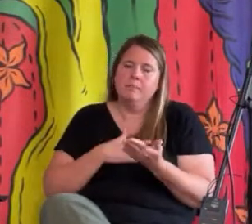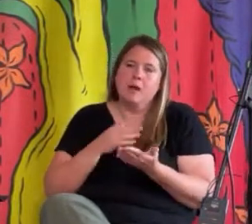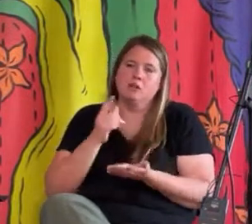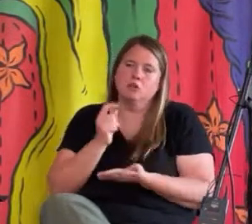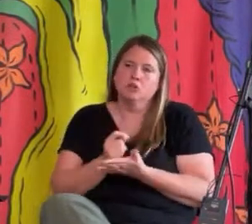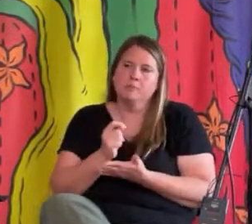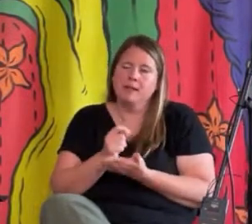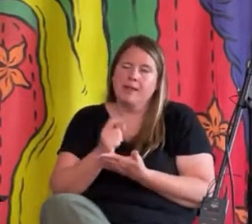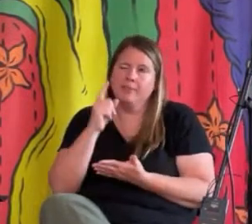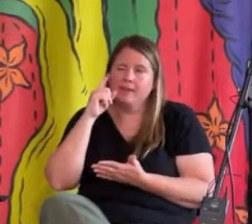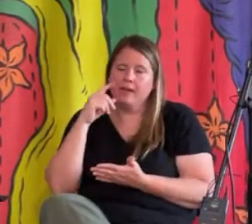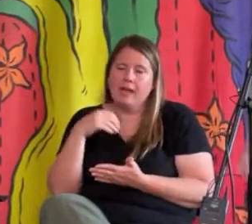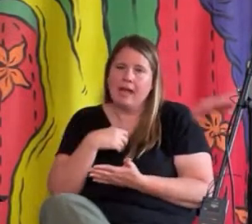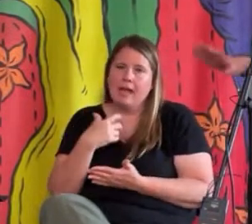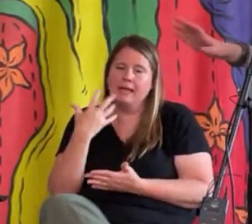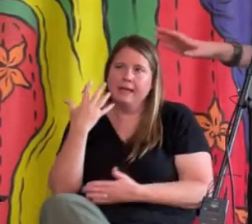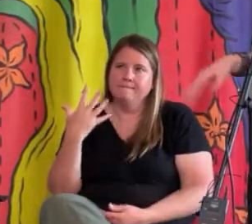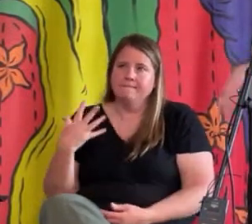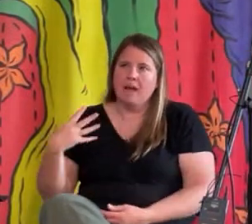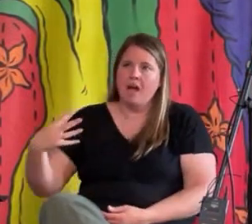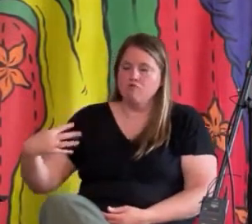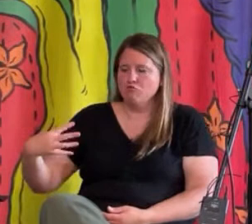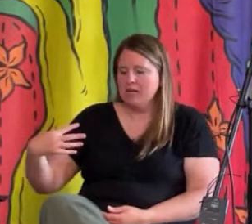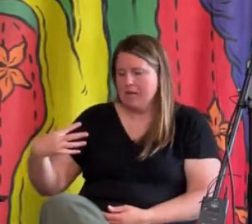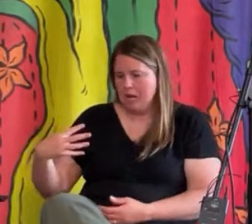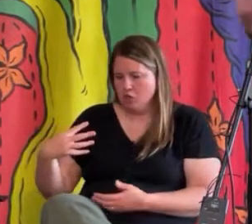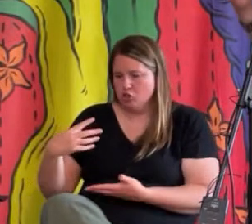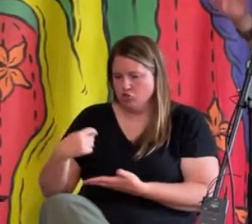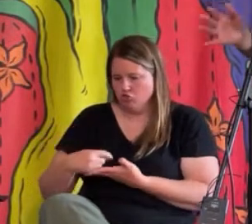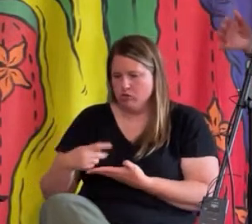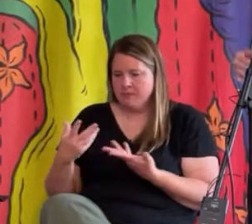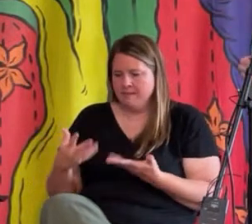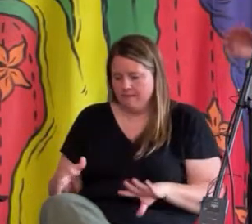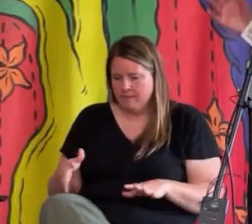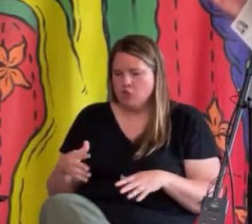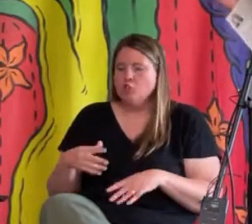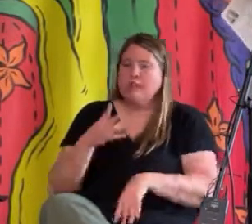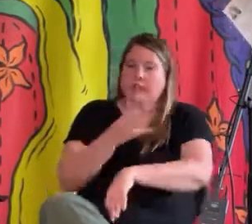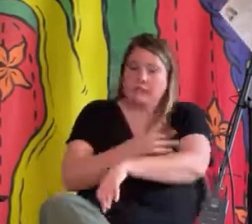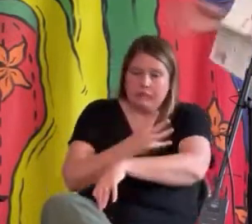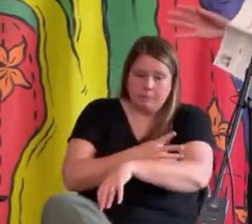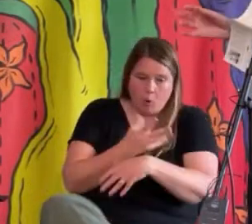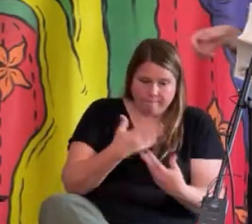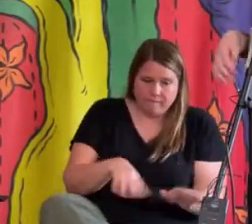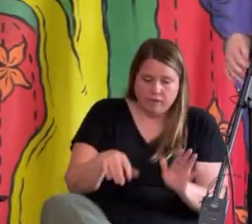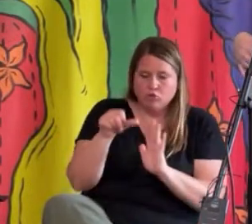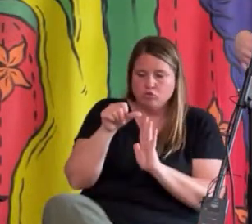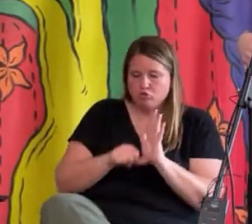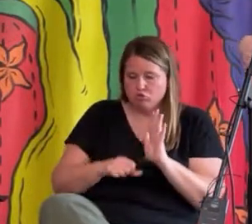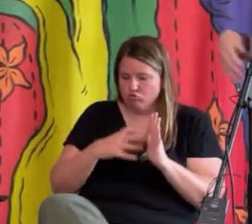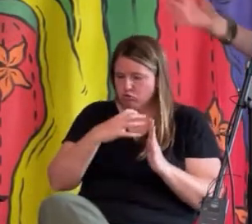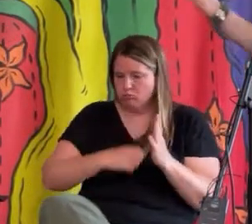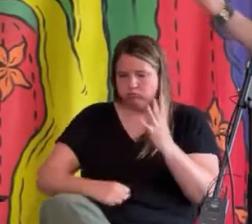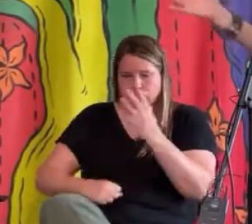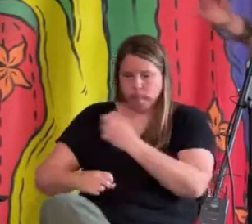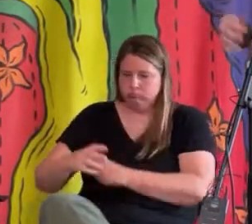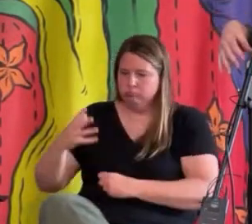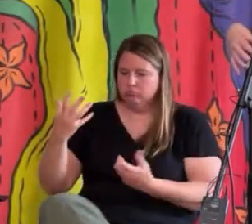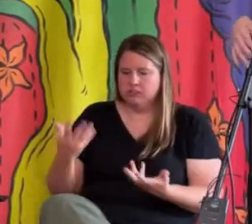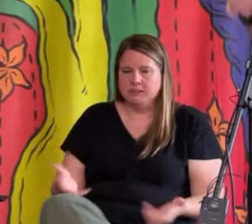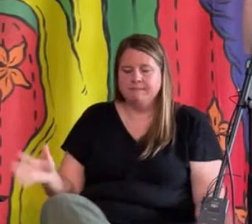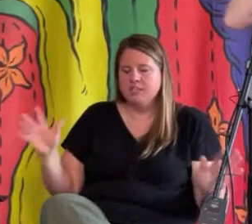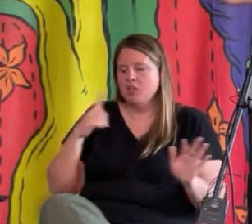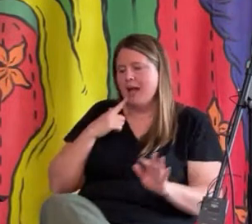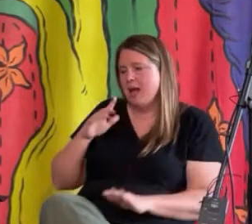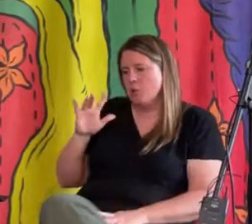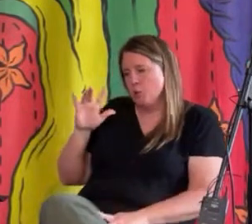5 radiation treatments away from the end. So I'd completed my chemo, I'd had my surgery, and I'd done 25